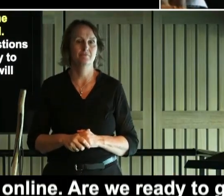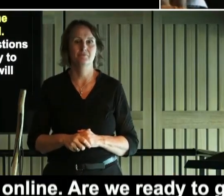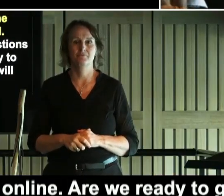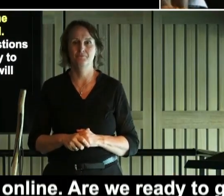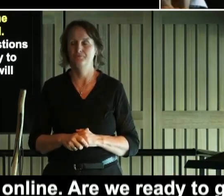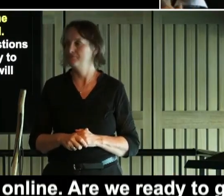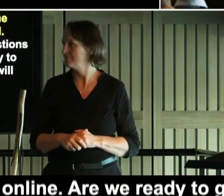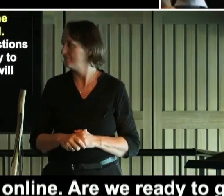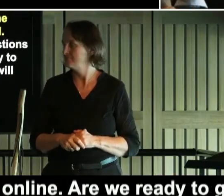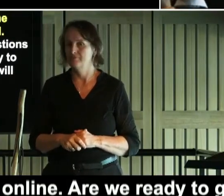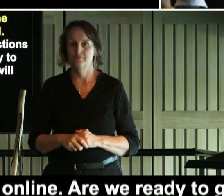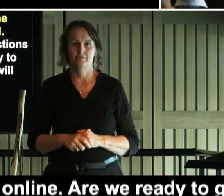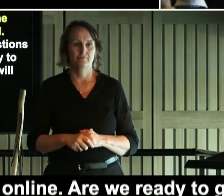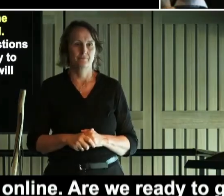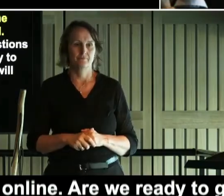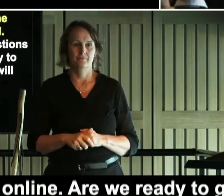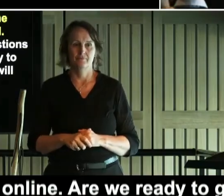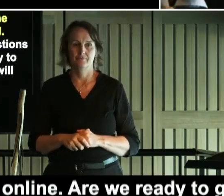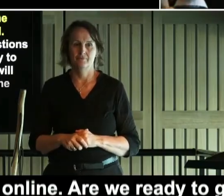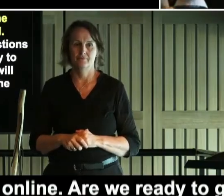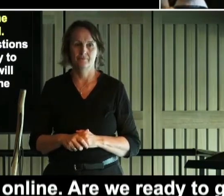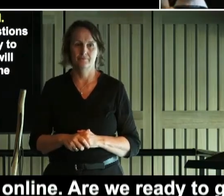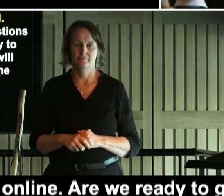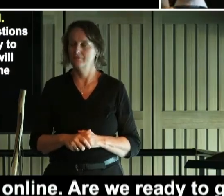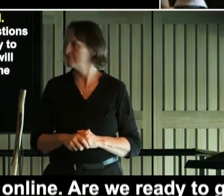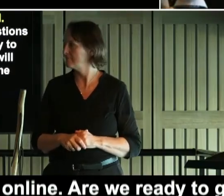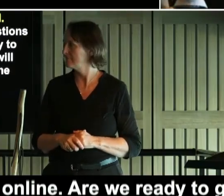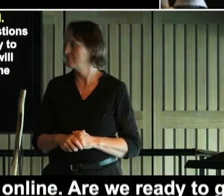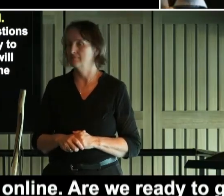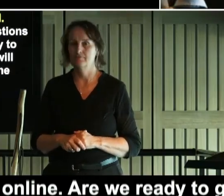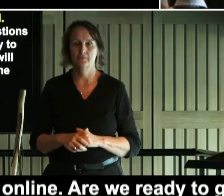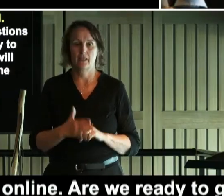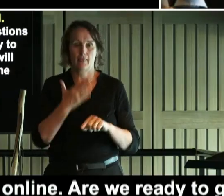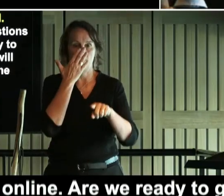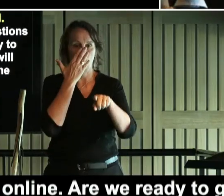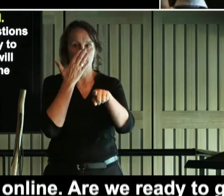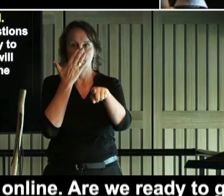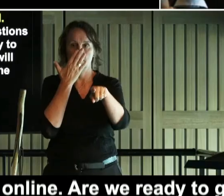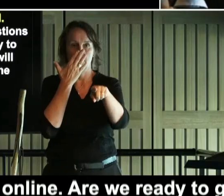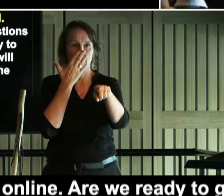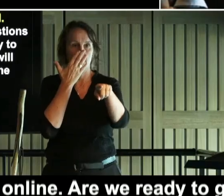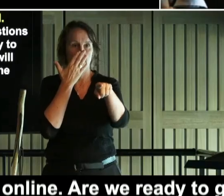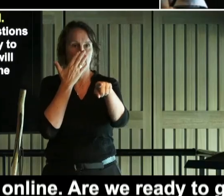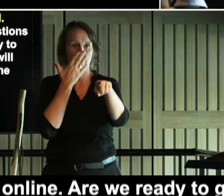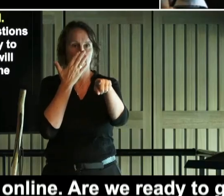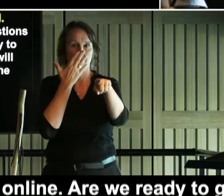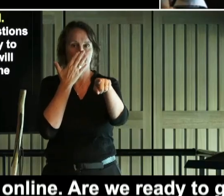Hello. Yes. No. So just down the front. Oh.